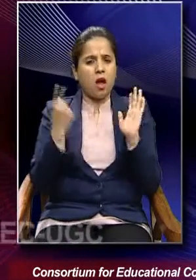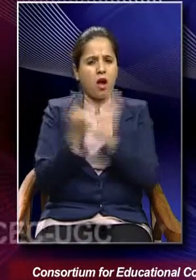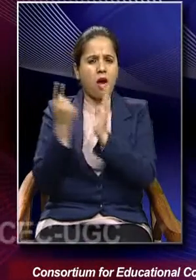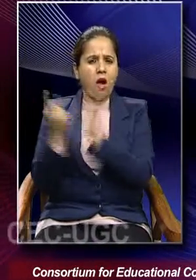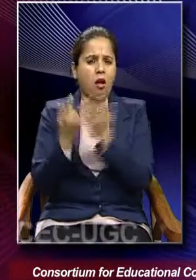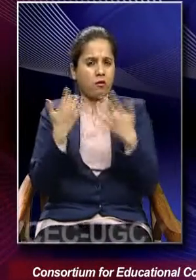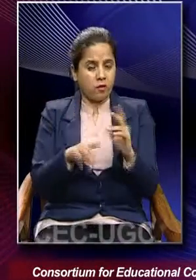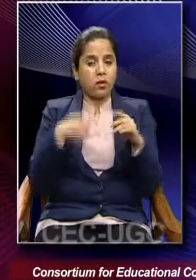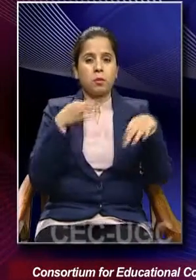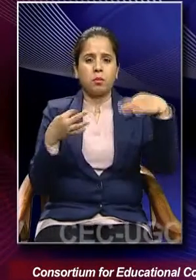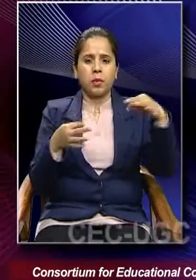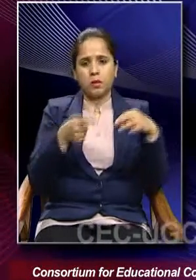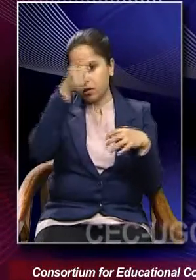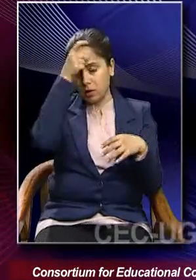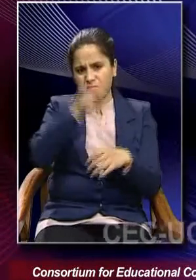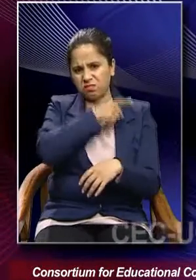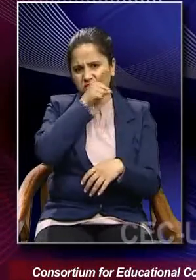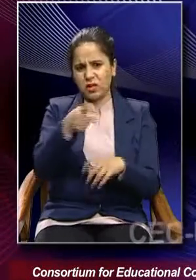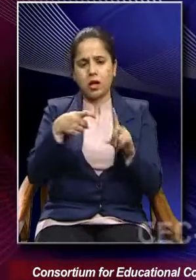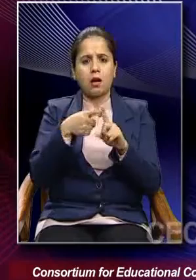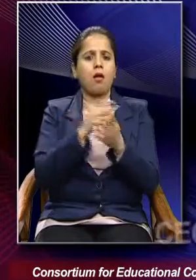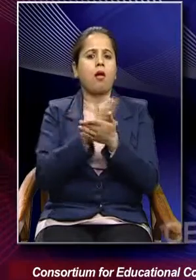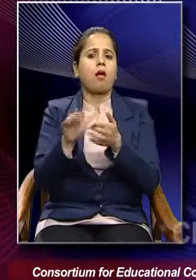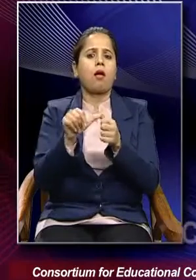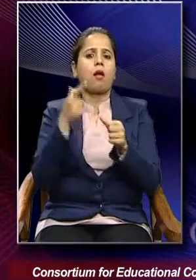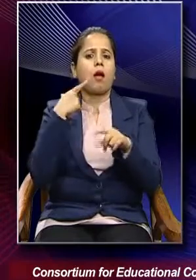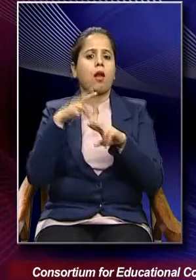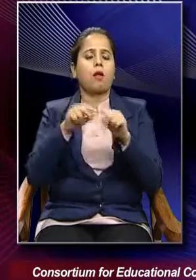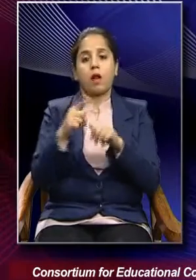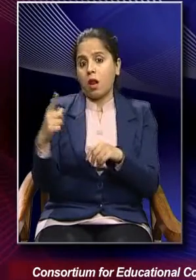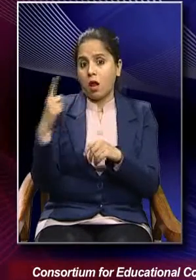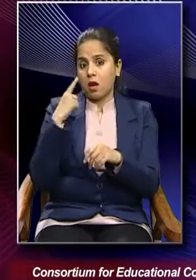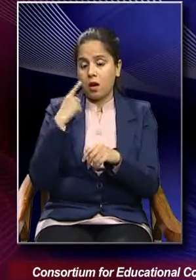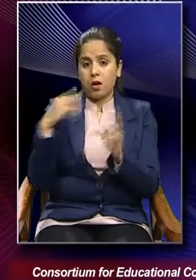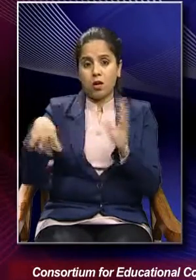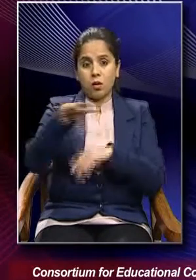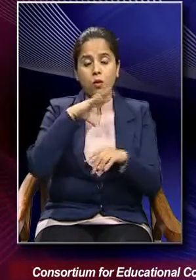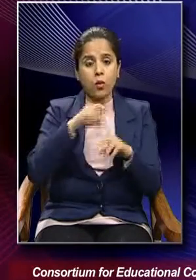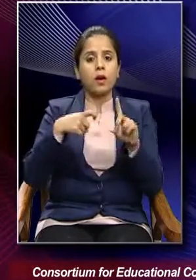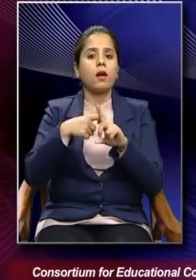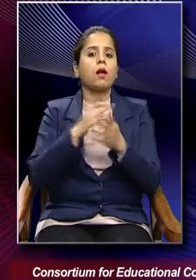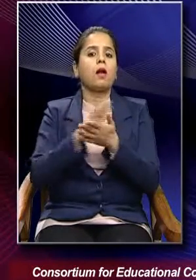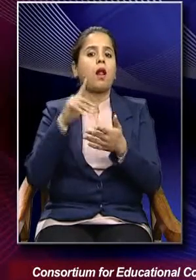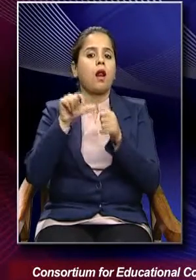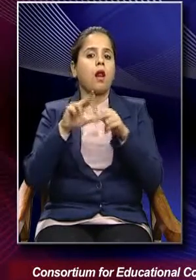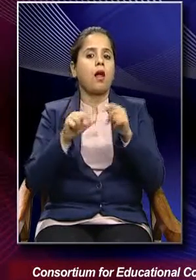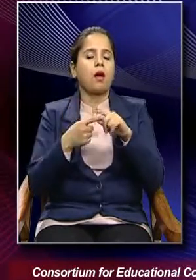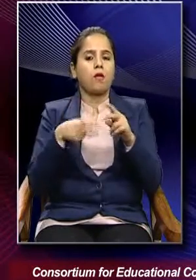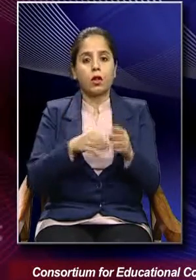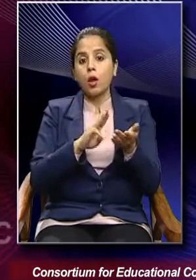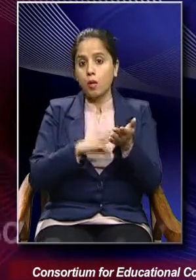imposed on Turkish Khalifa. The leaders of the Khilafat agitation,